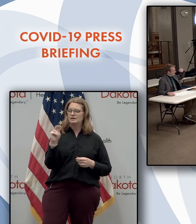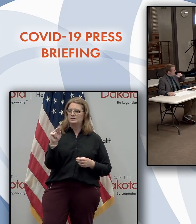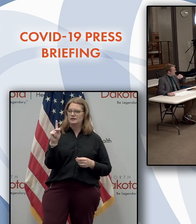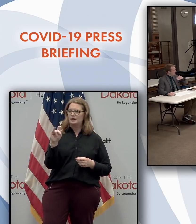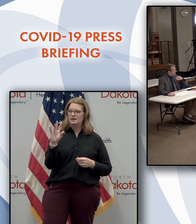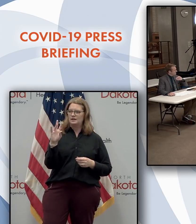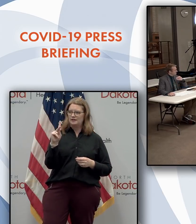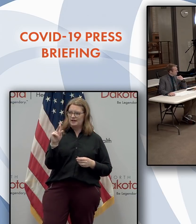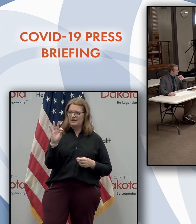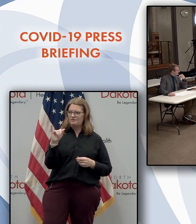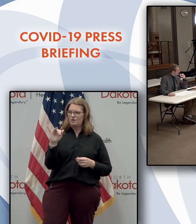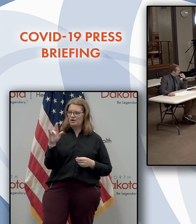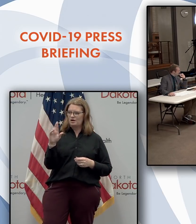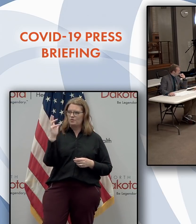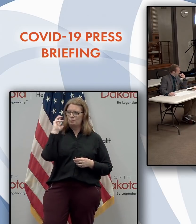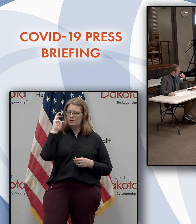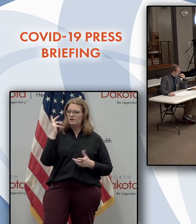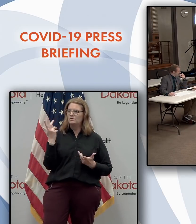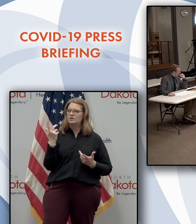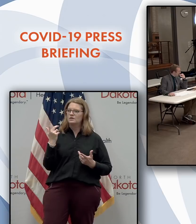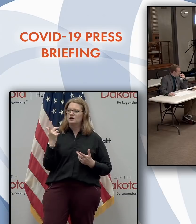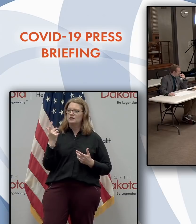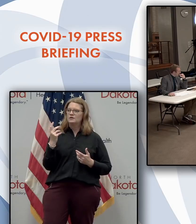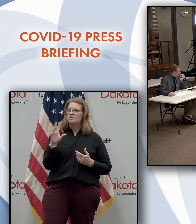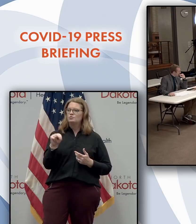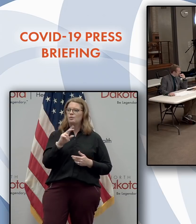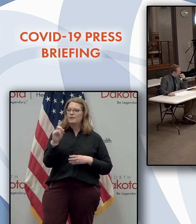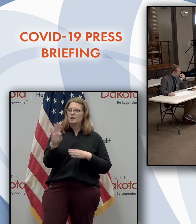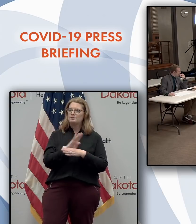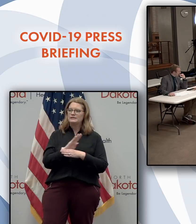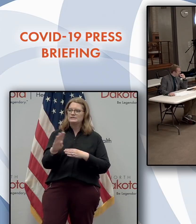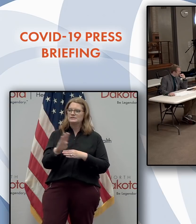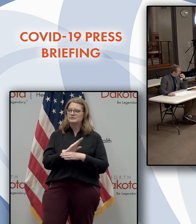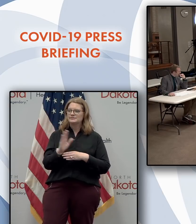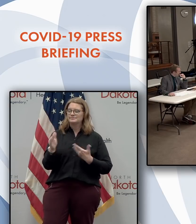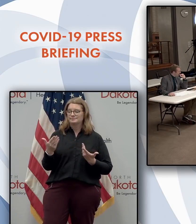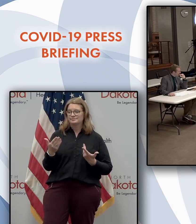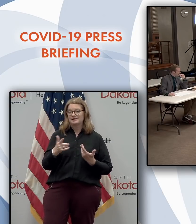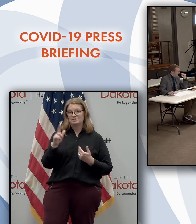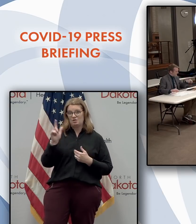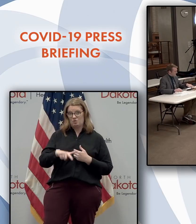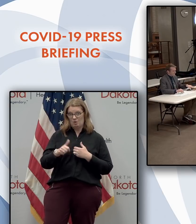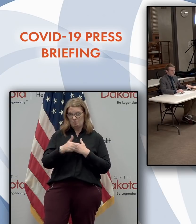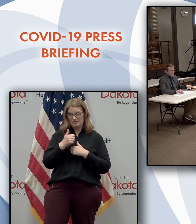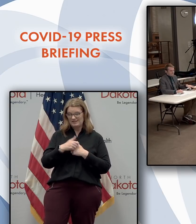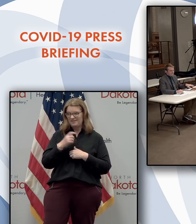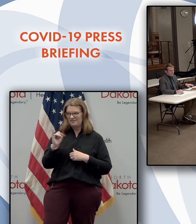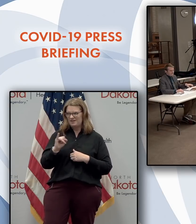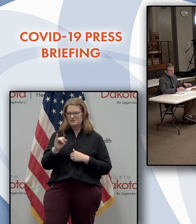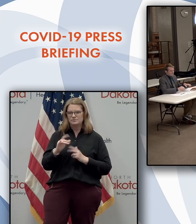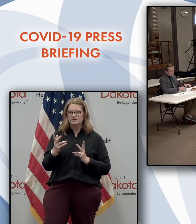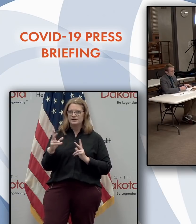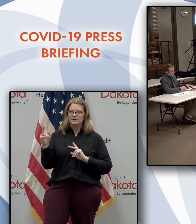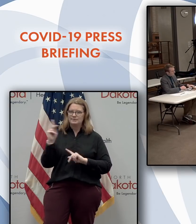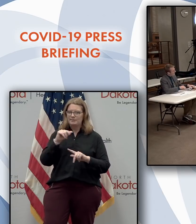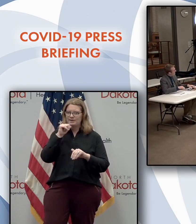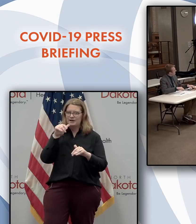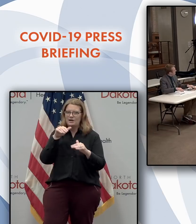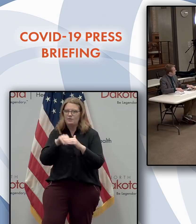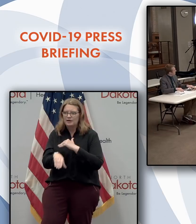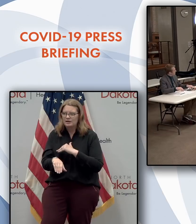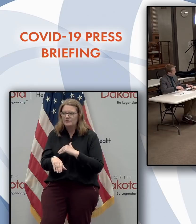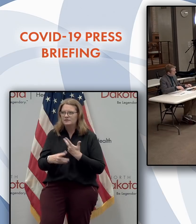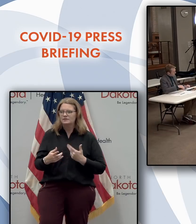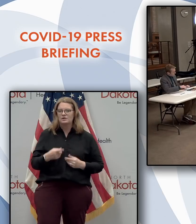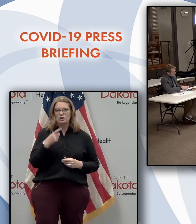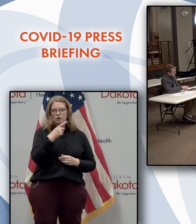KFYR Radio. We continue to hear from North Dakota businesses that say despite the low risk of infection, customers aren't coming back. What can you do